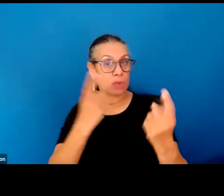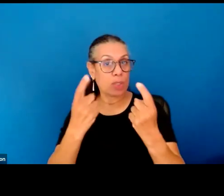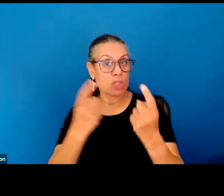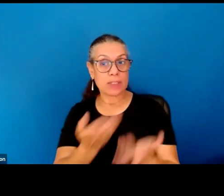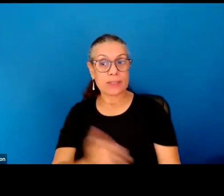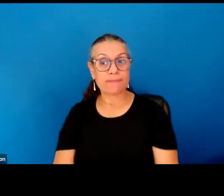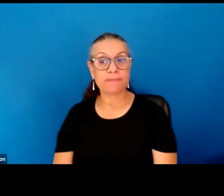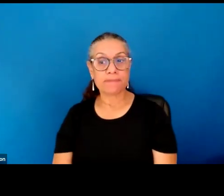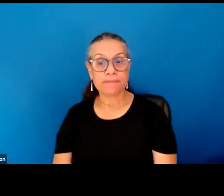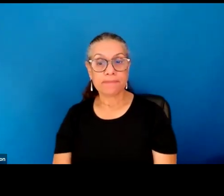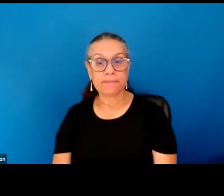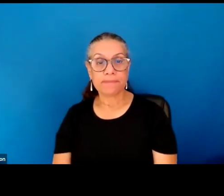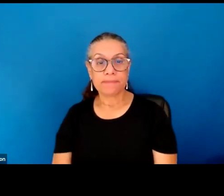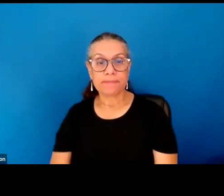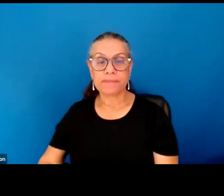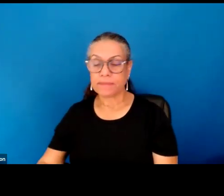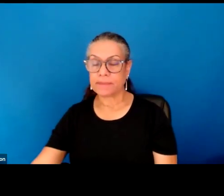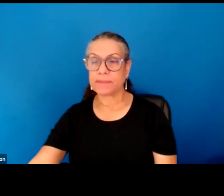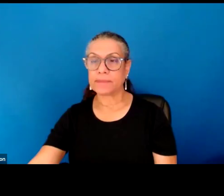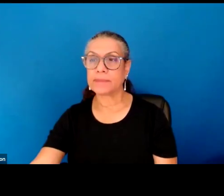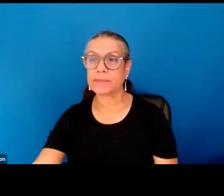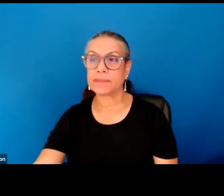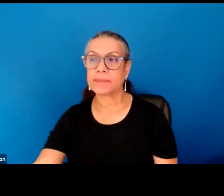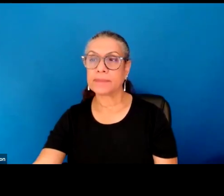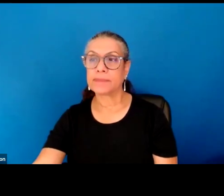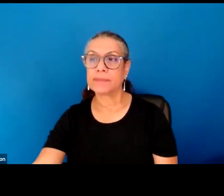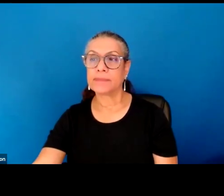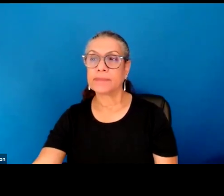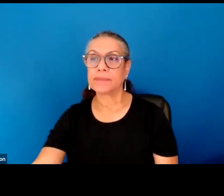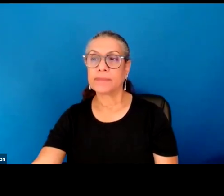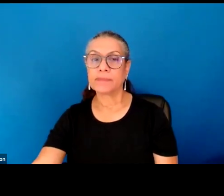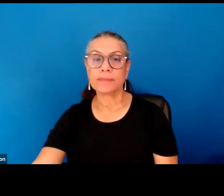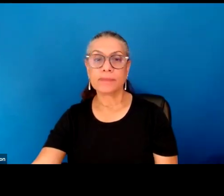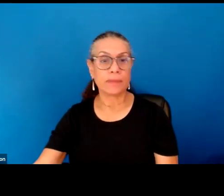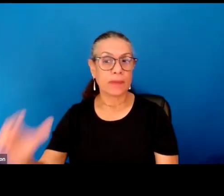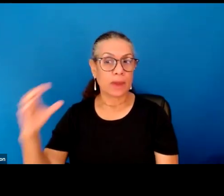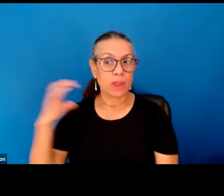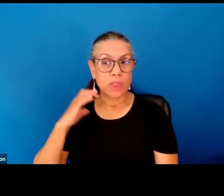members. Mary, Superintendent. I would also just say that